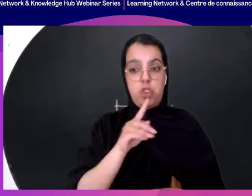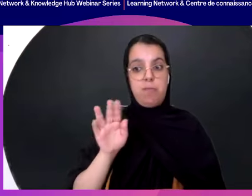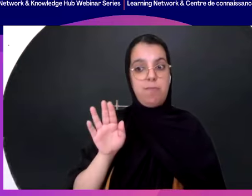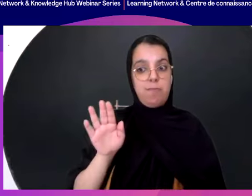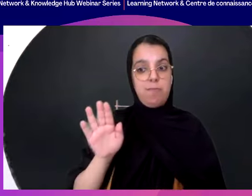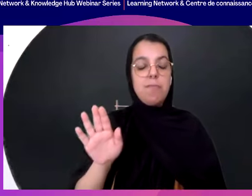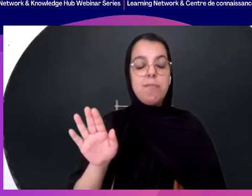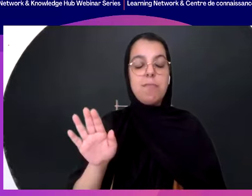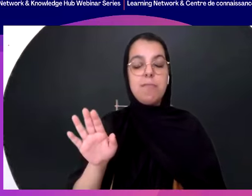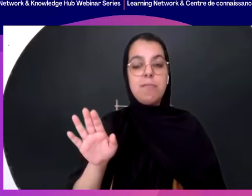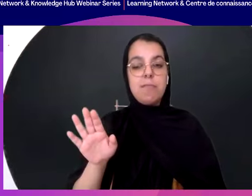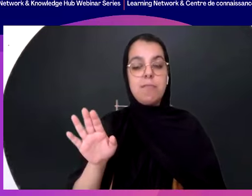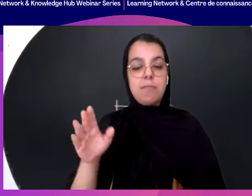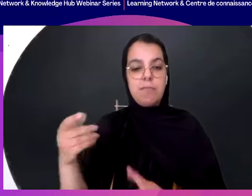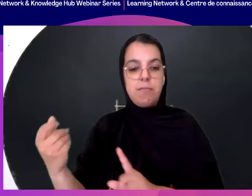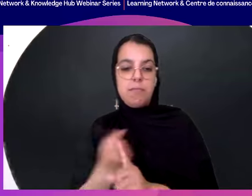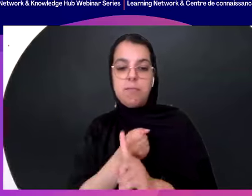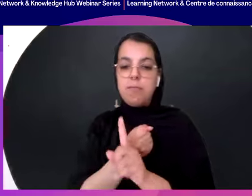unique